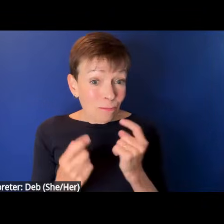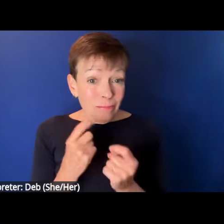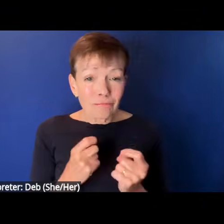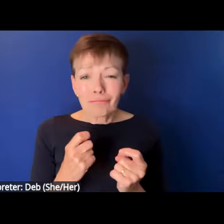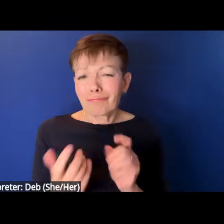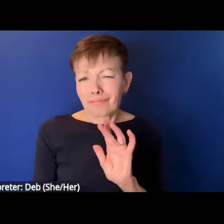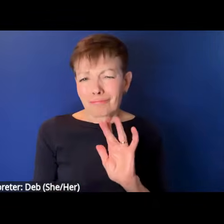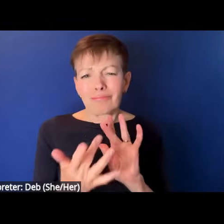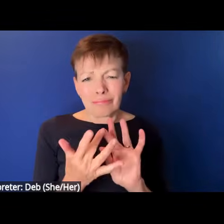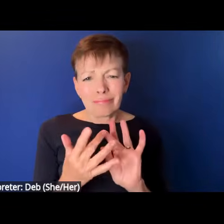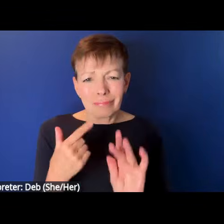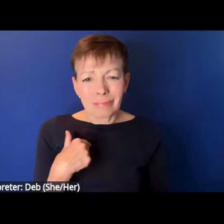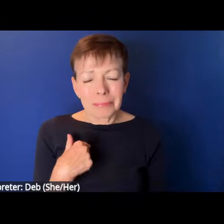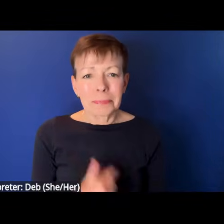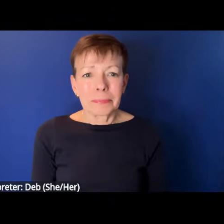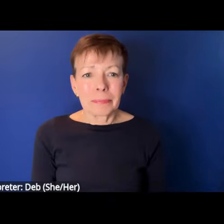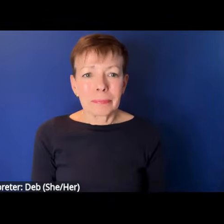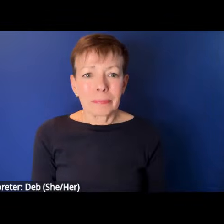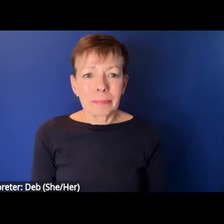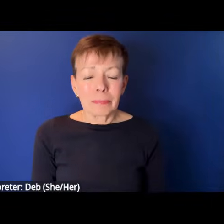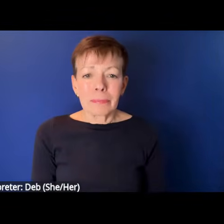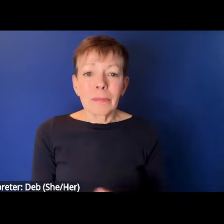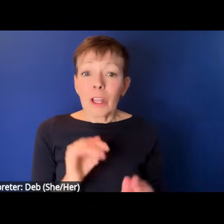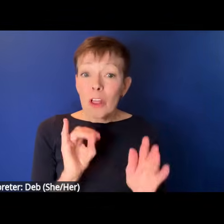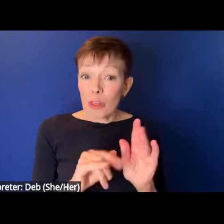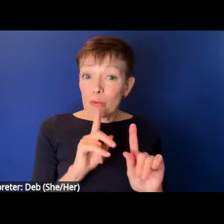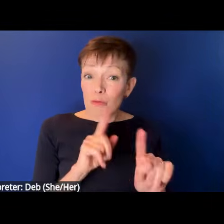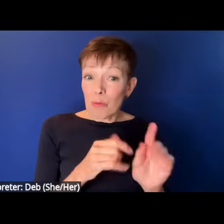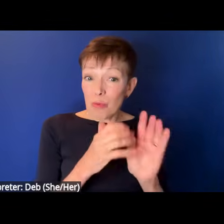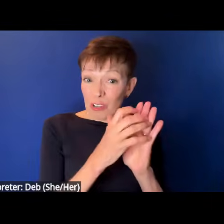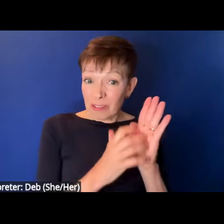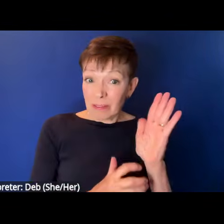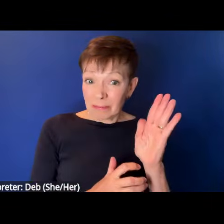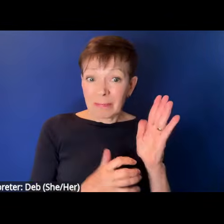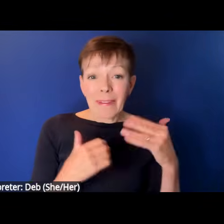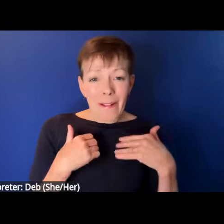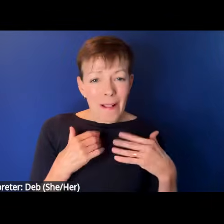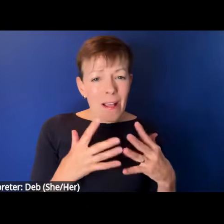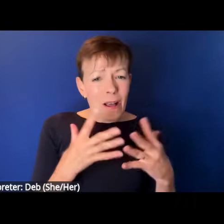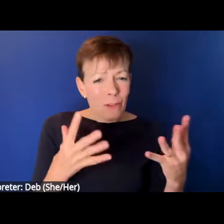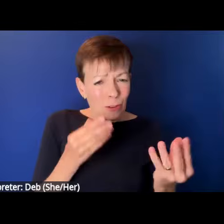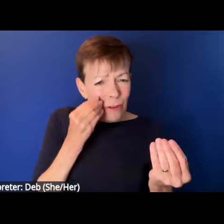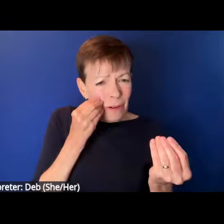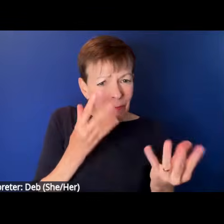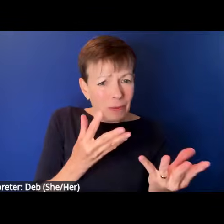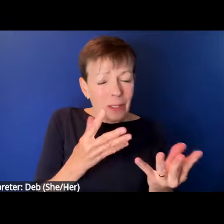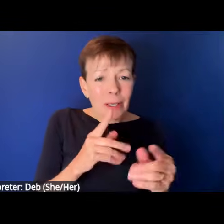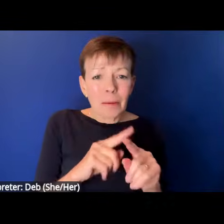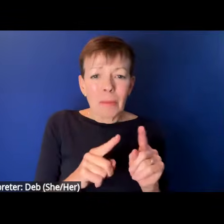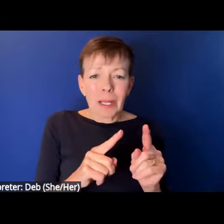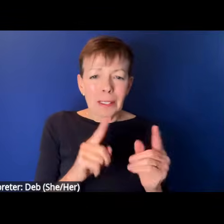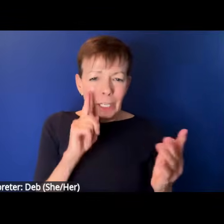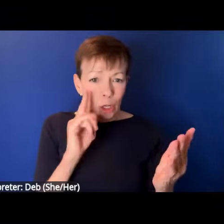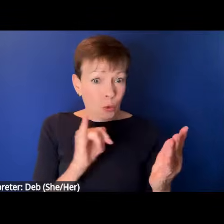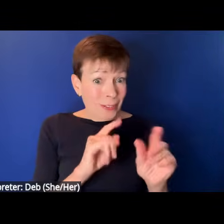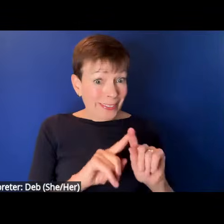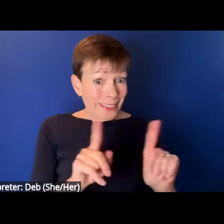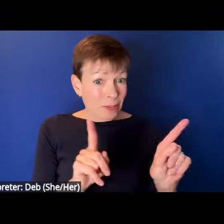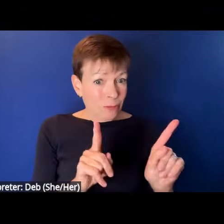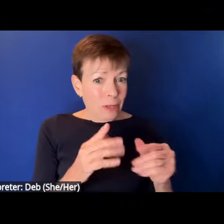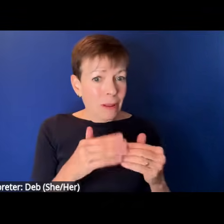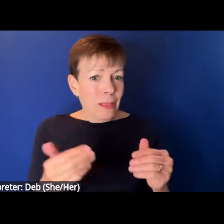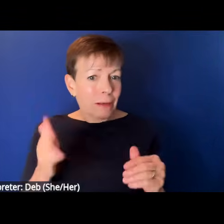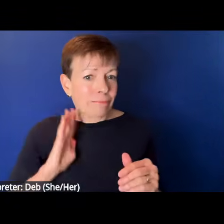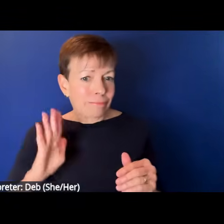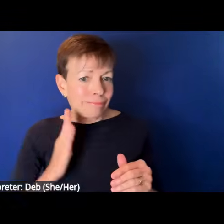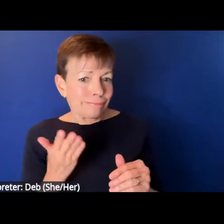There's a lot of information in those reports. I think it's also in a different form than what we've used.